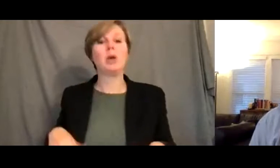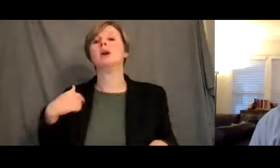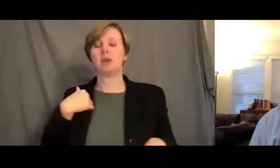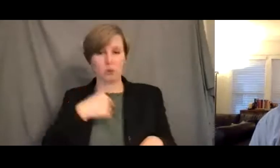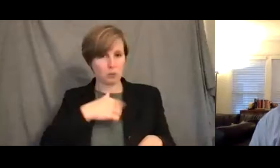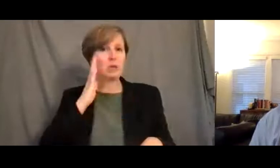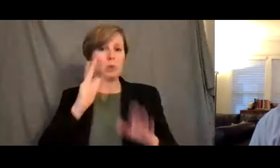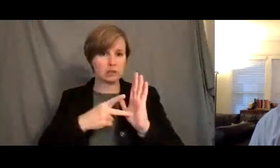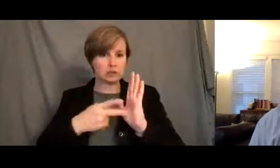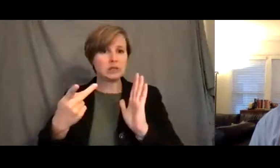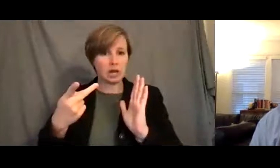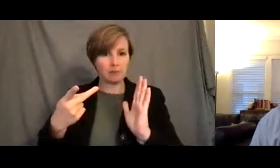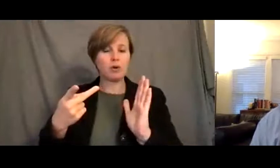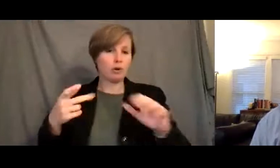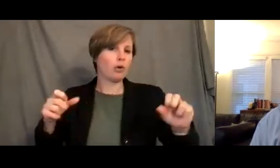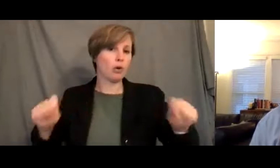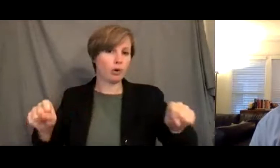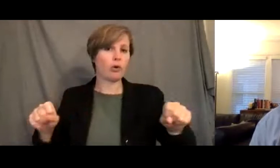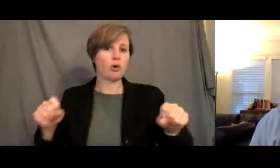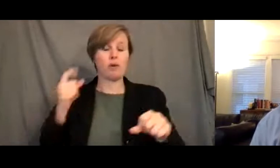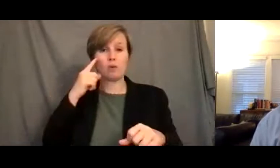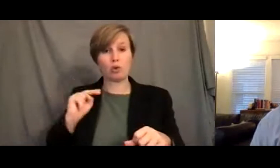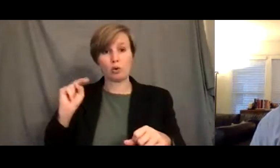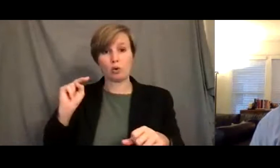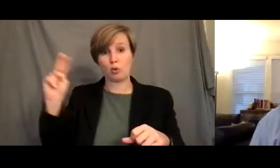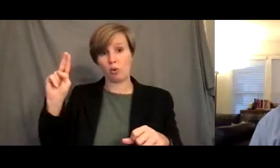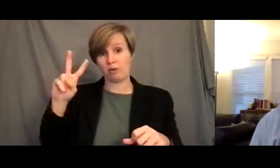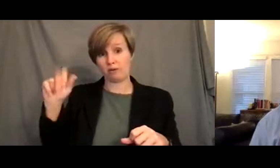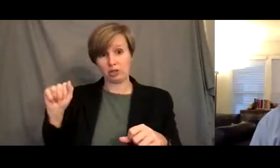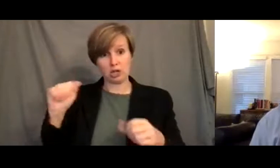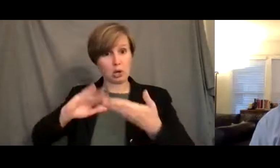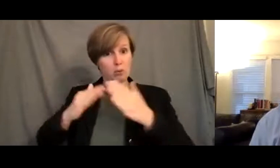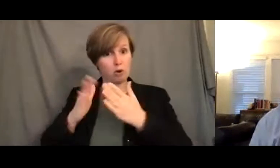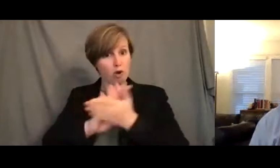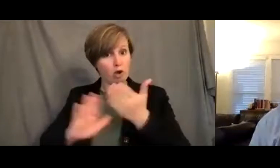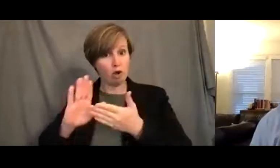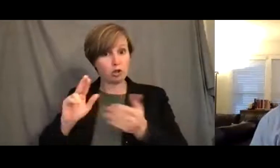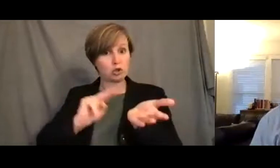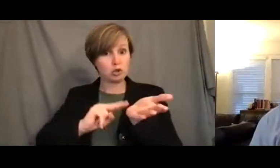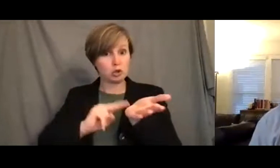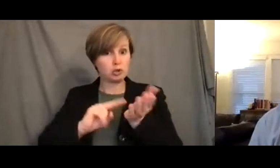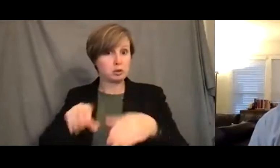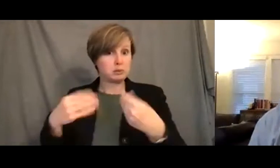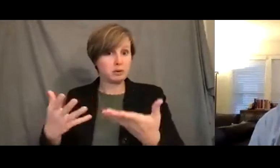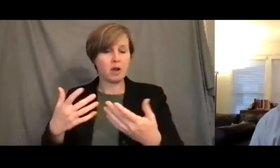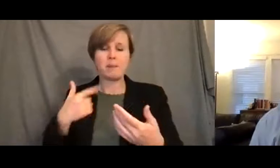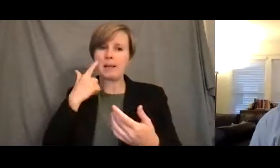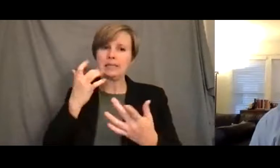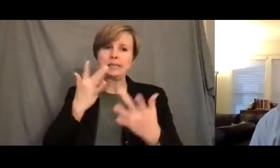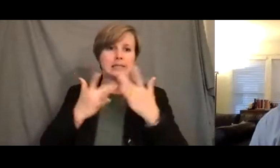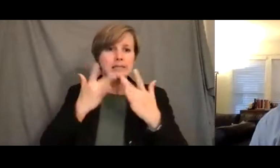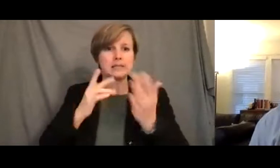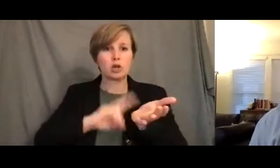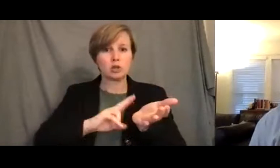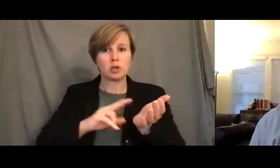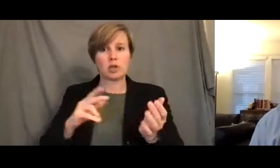the capability of Northern Virginia Community College to produce nurses. We have a nursing shortage. Private duty nursing, like possibly